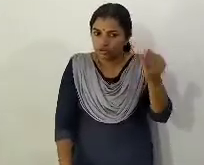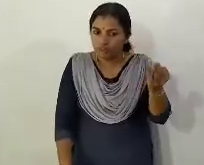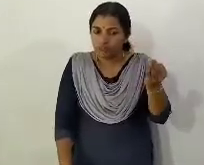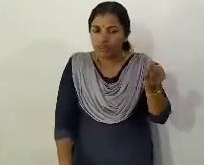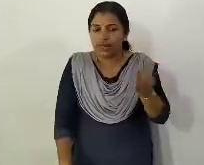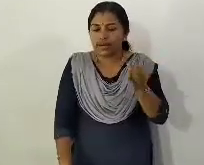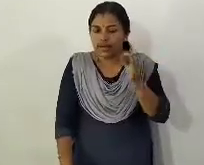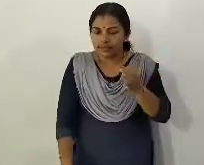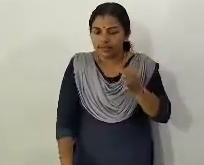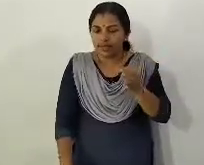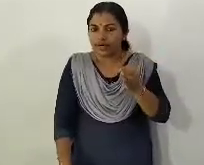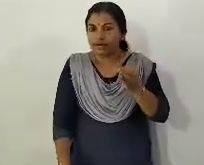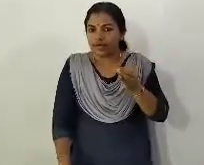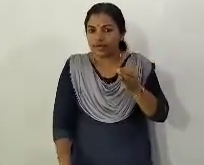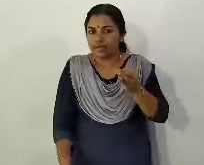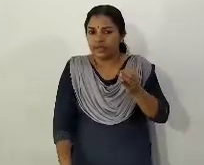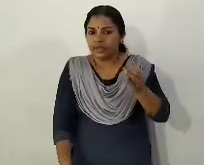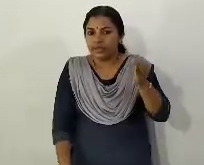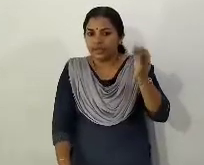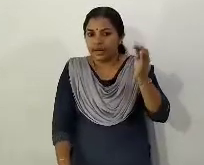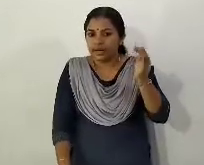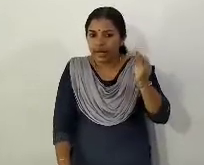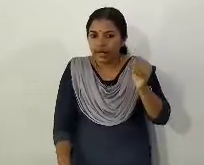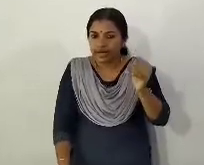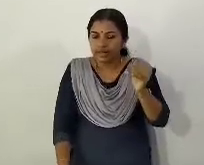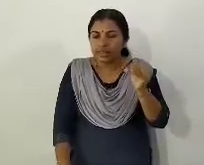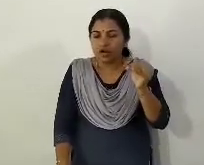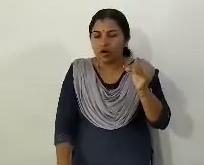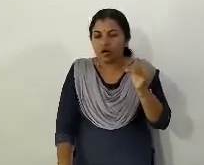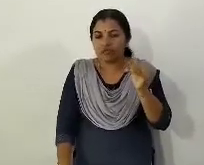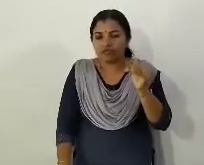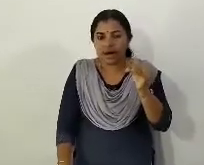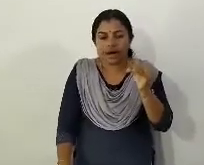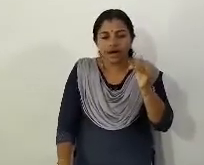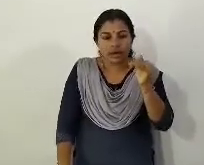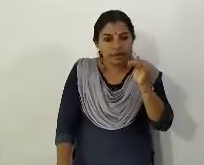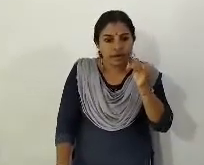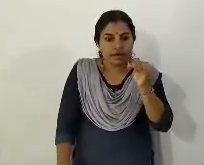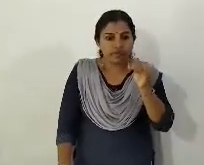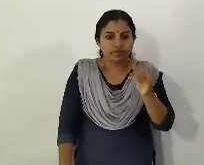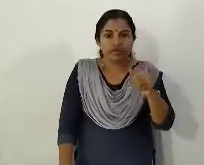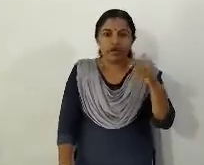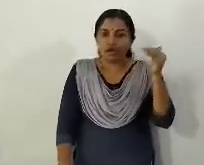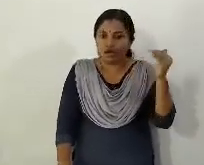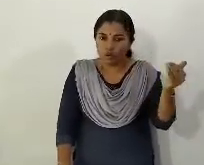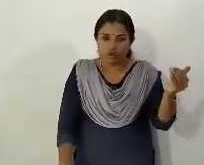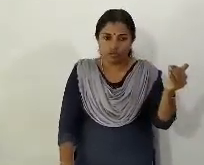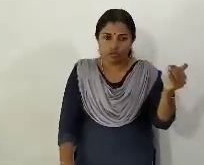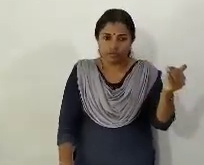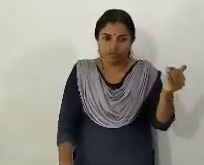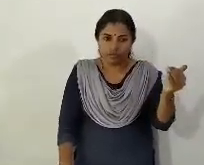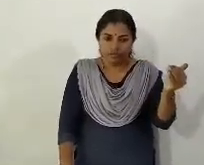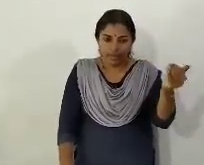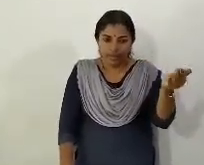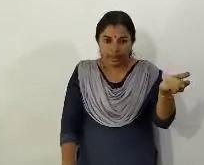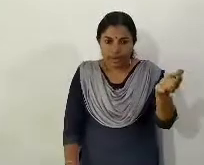zoom a raster image, the clarity of the image will lose.